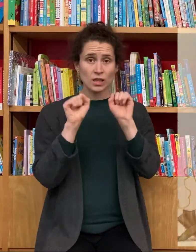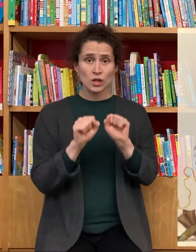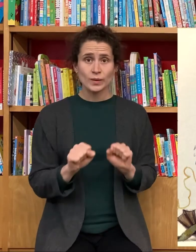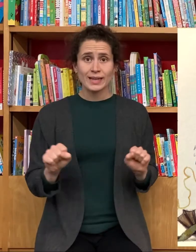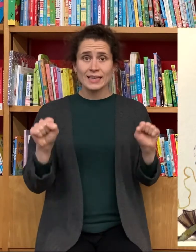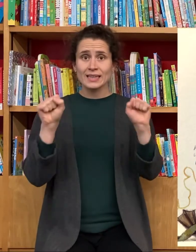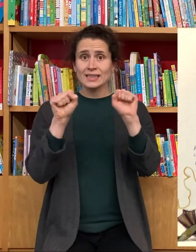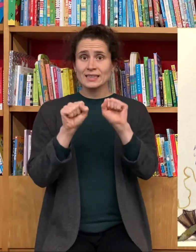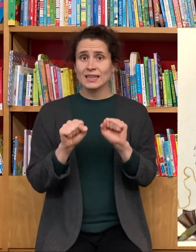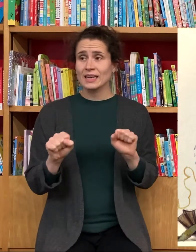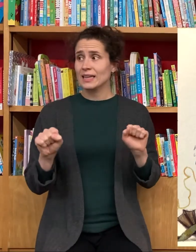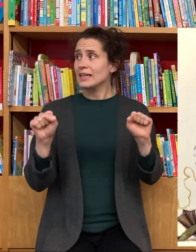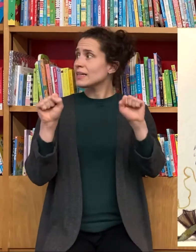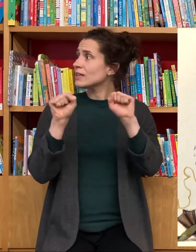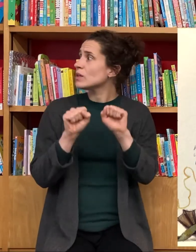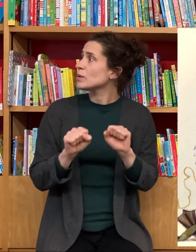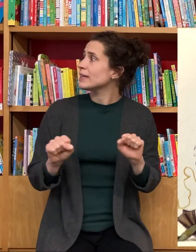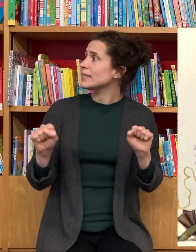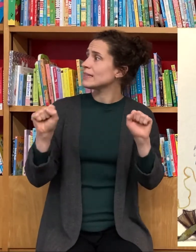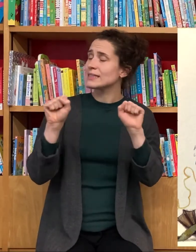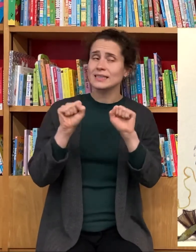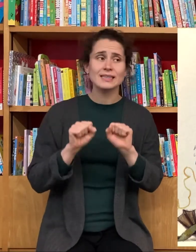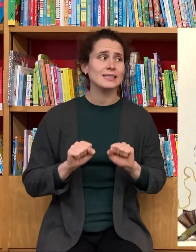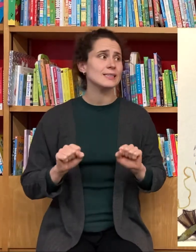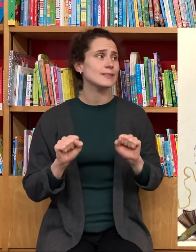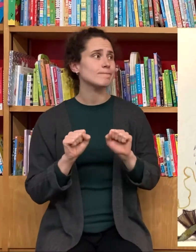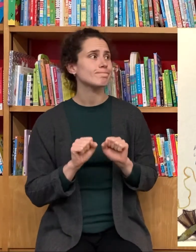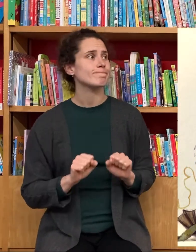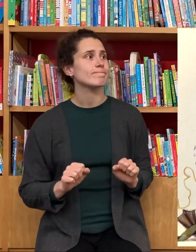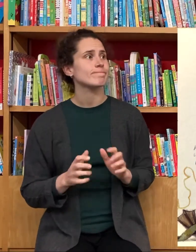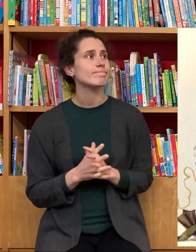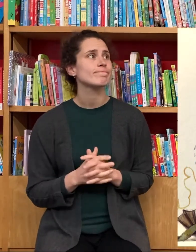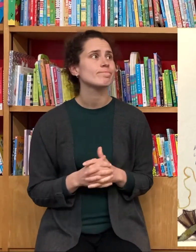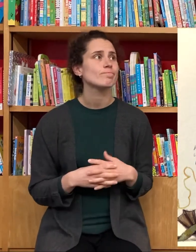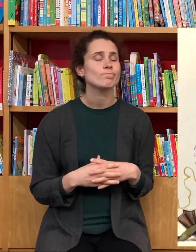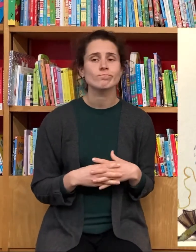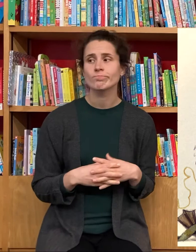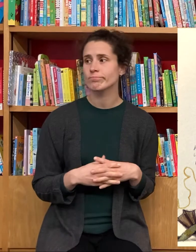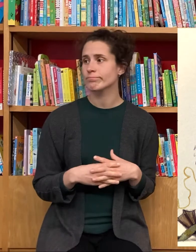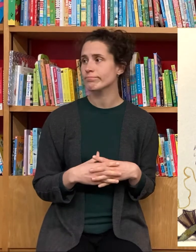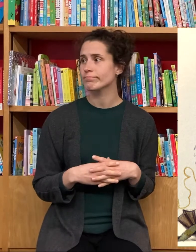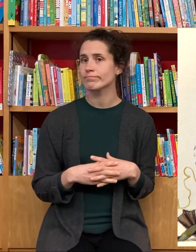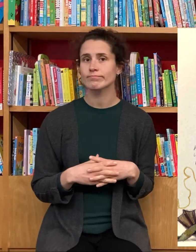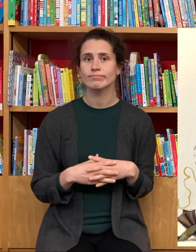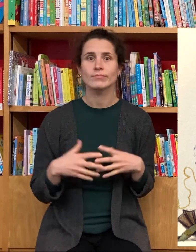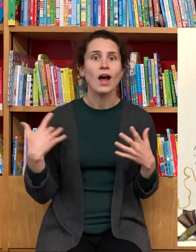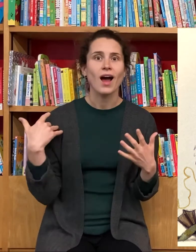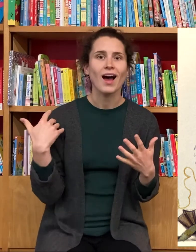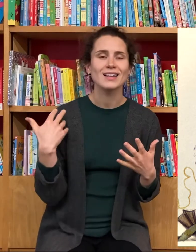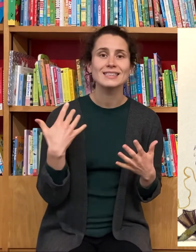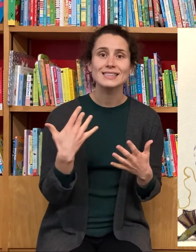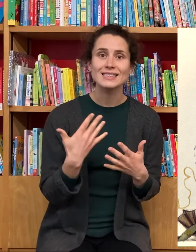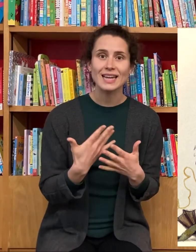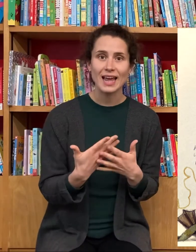Duck waited for his egg to hatch. He waited and waited and waited